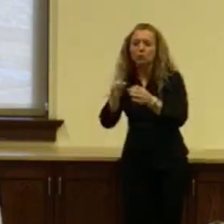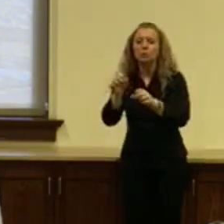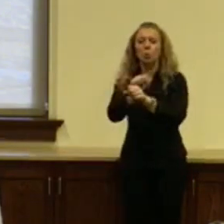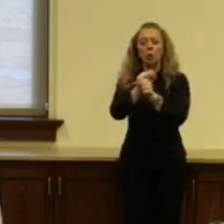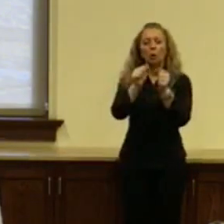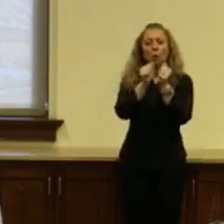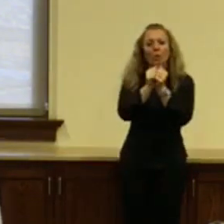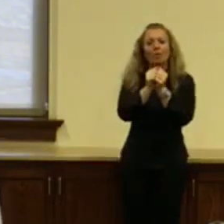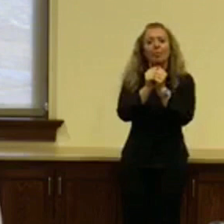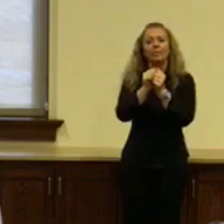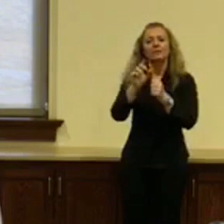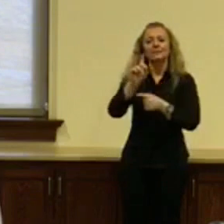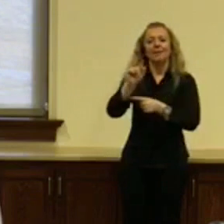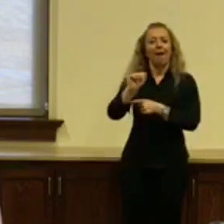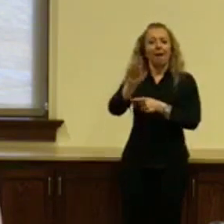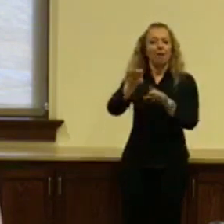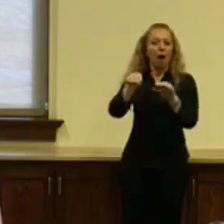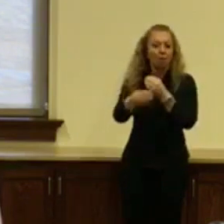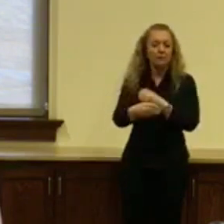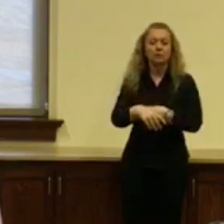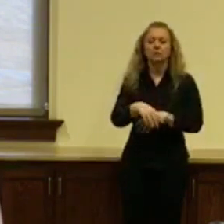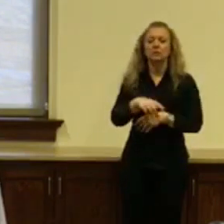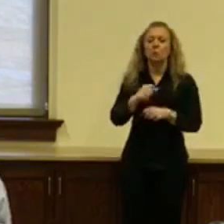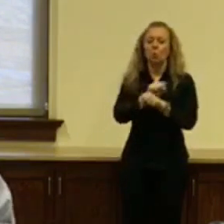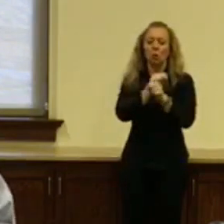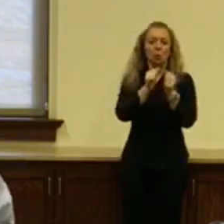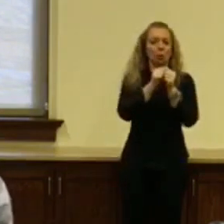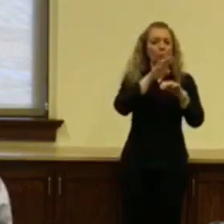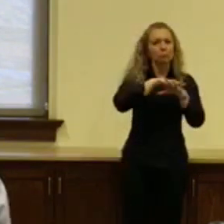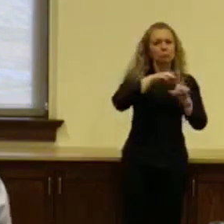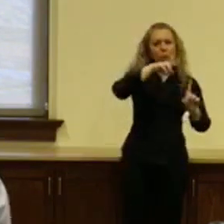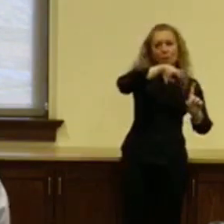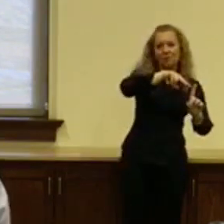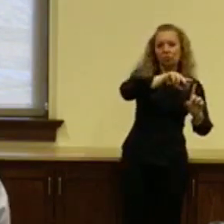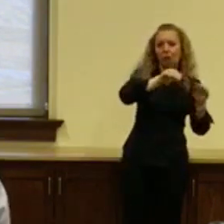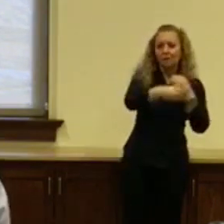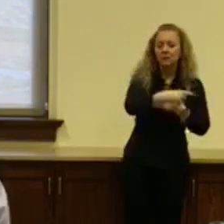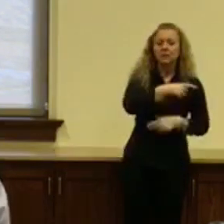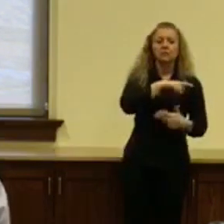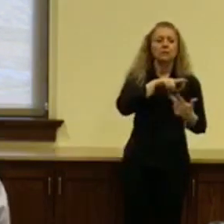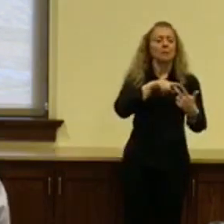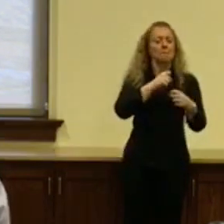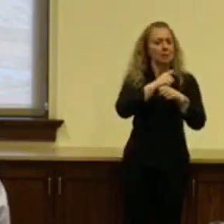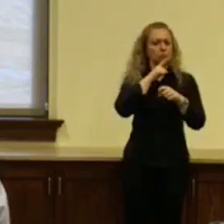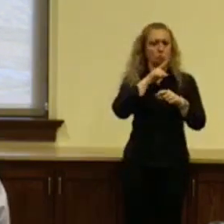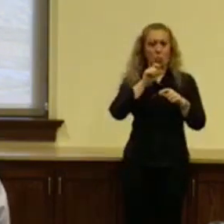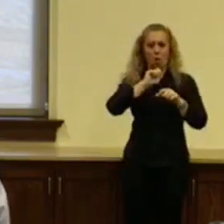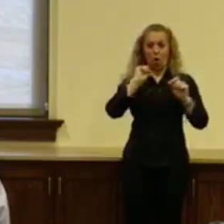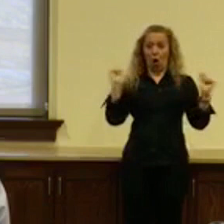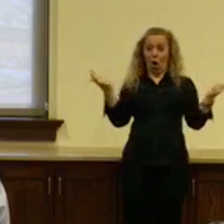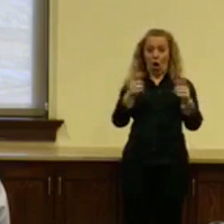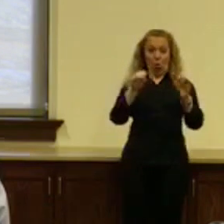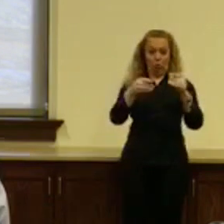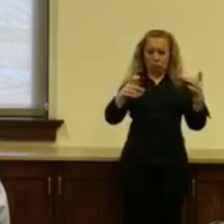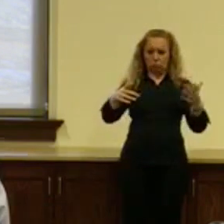with the district attorney's office, probation, et cetera, all the partners to try